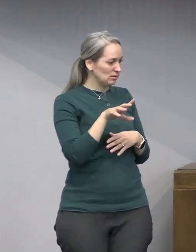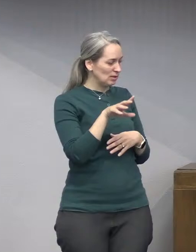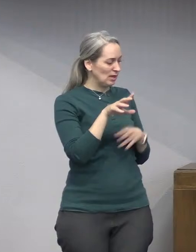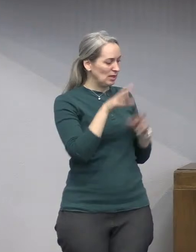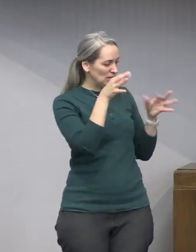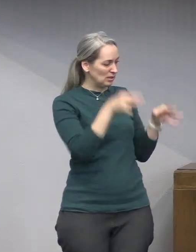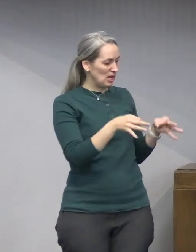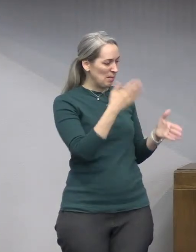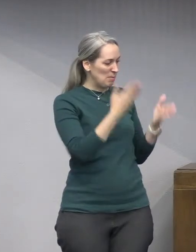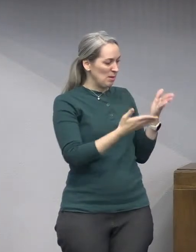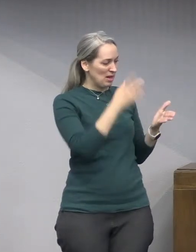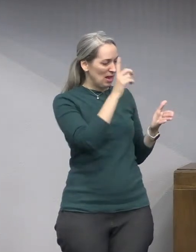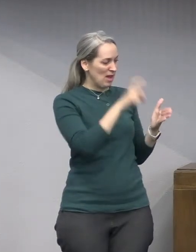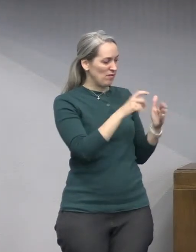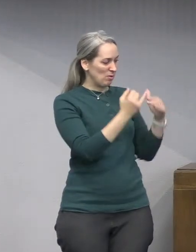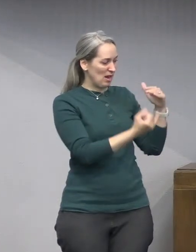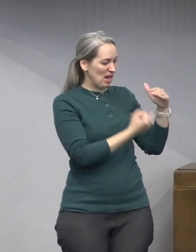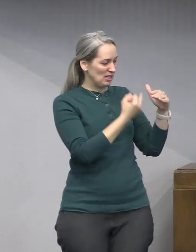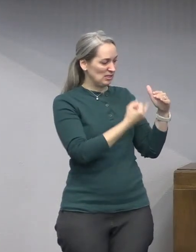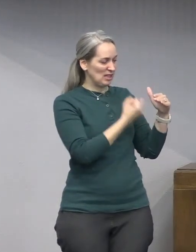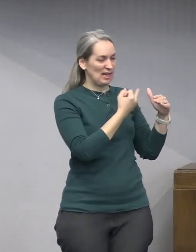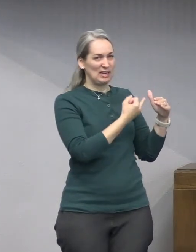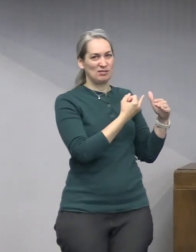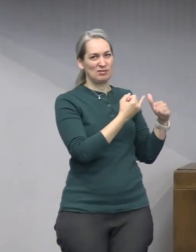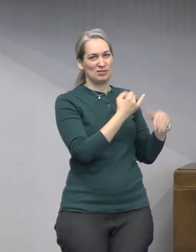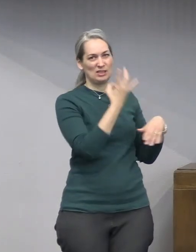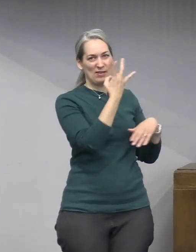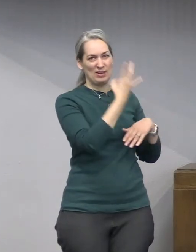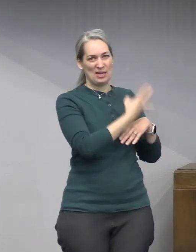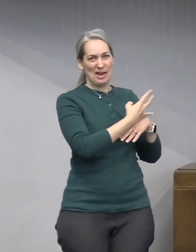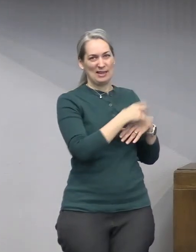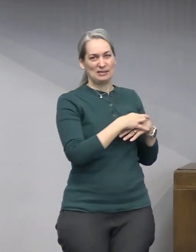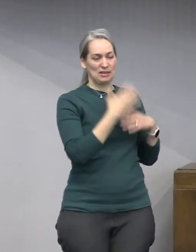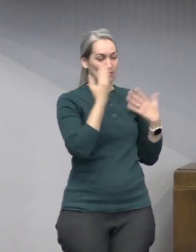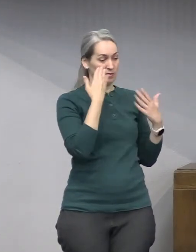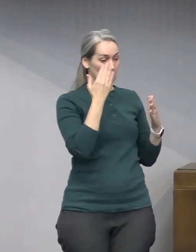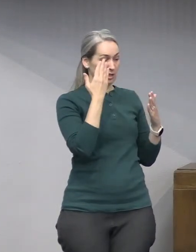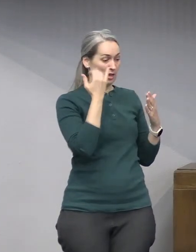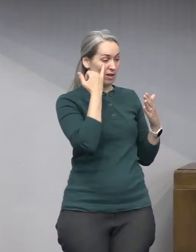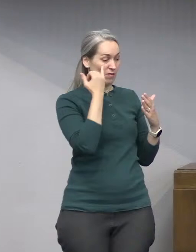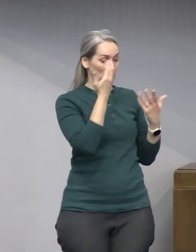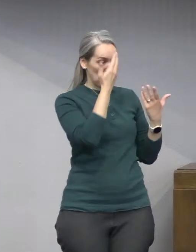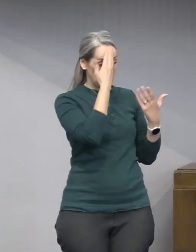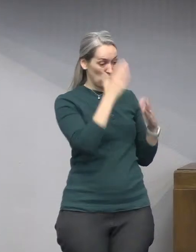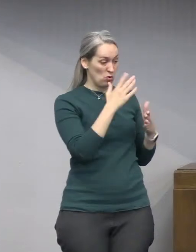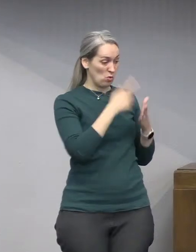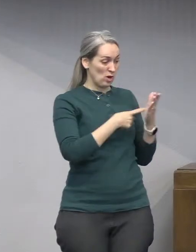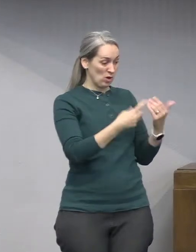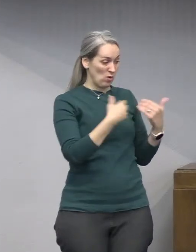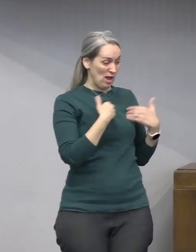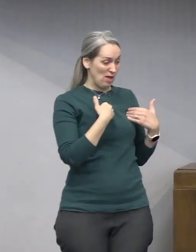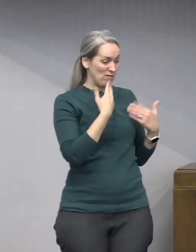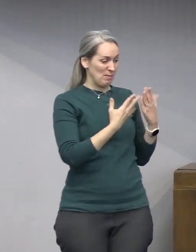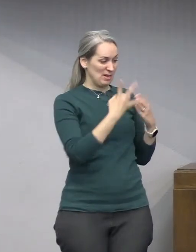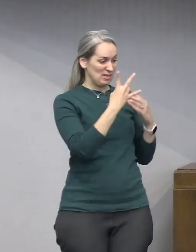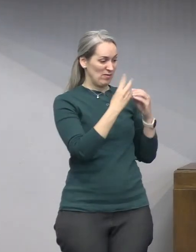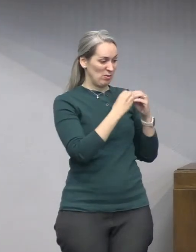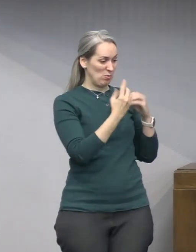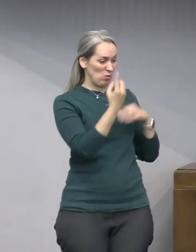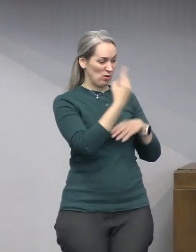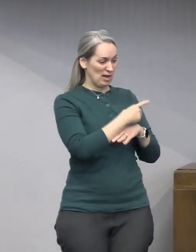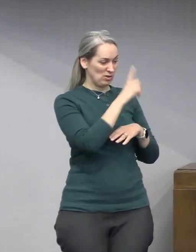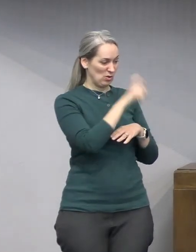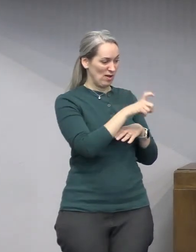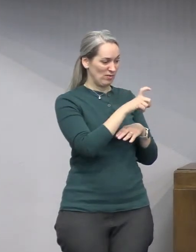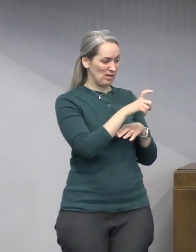If the priest couldn't tell what you had exactly, they might isolate you for another 7 days. And then they would